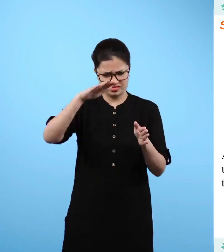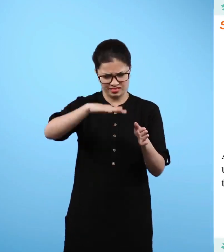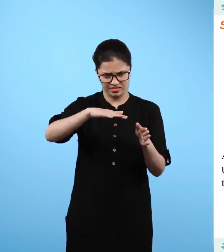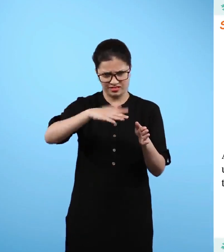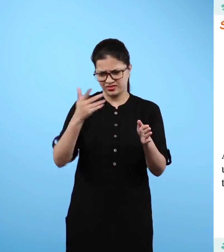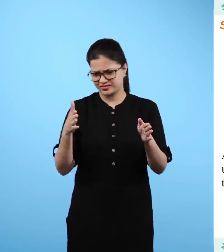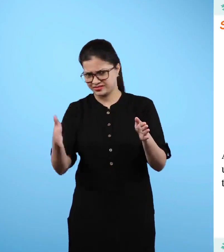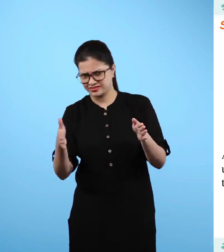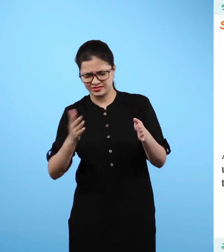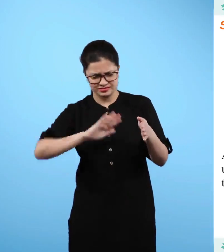faces does the cube have?